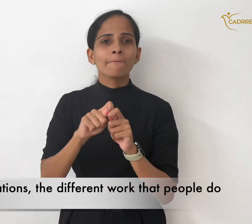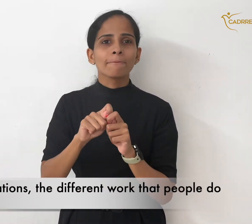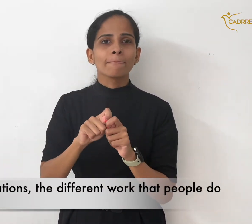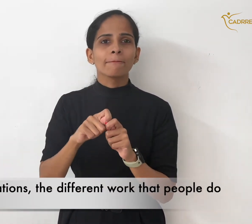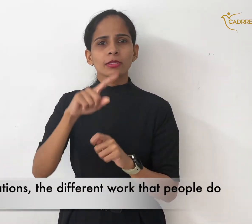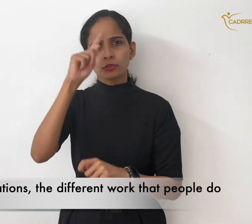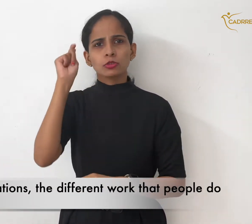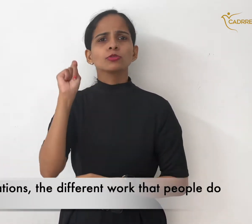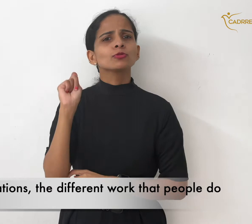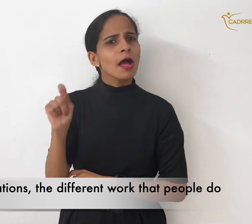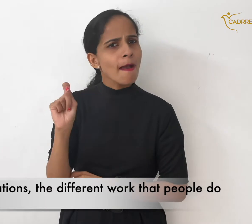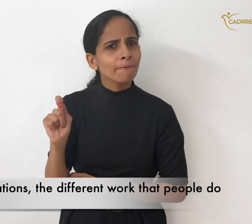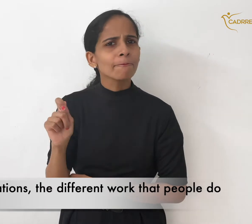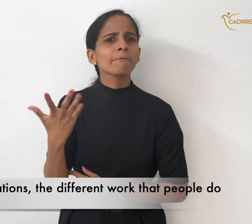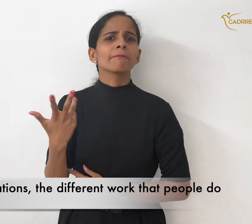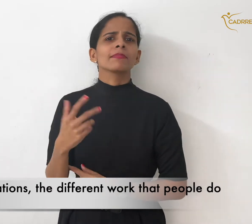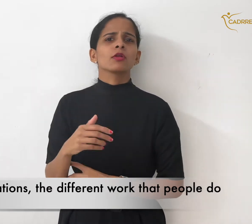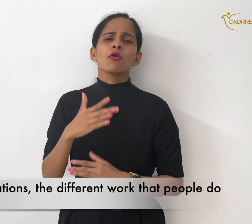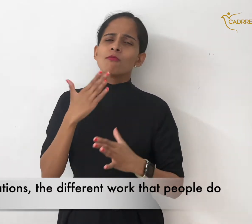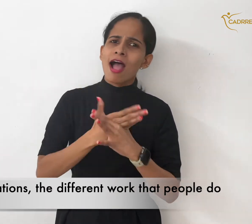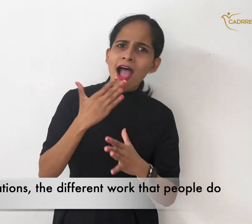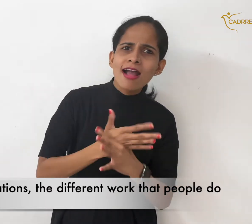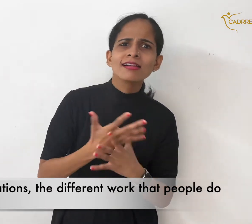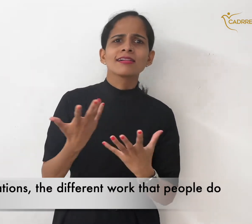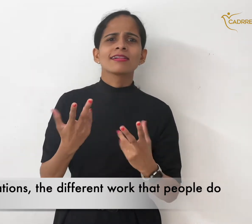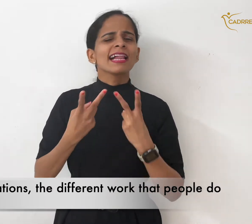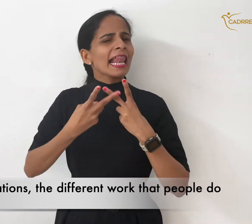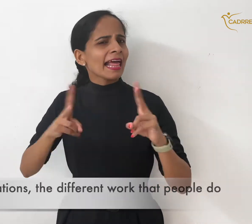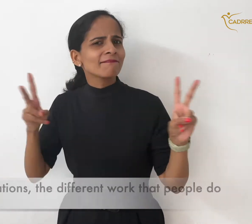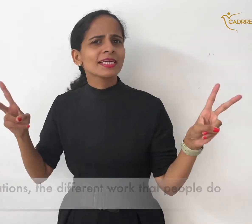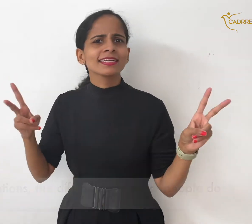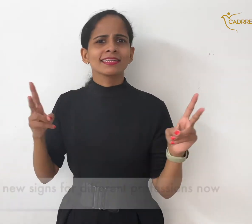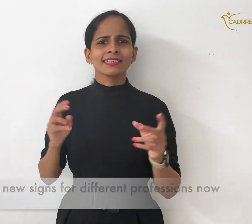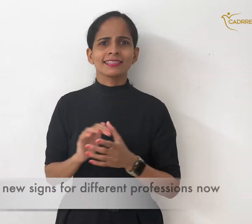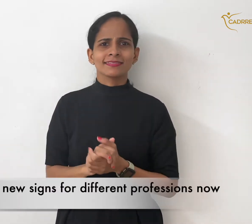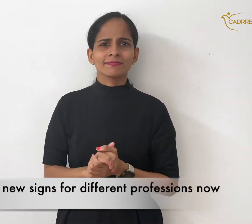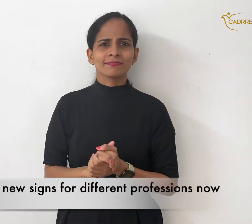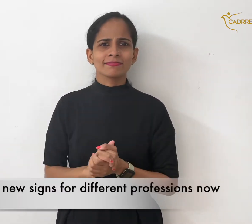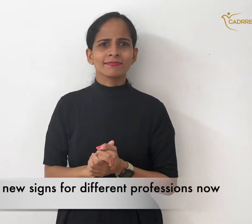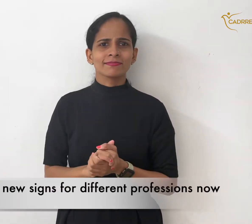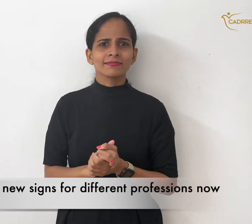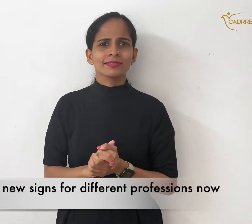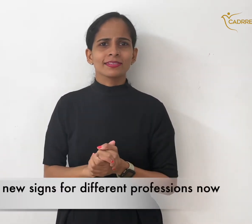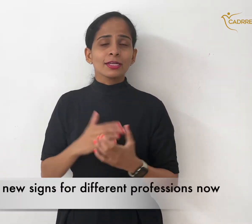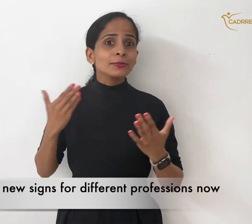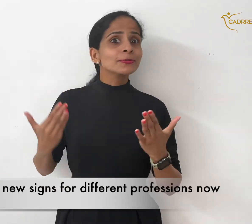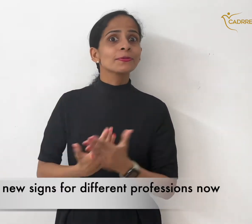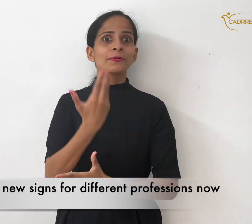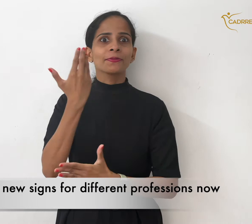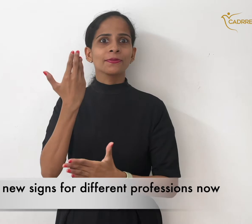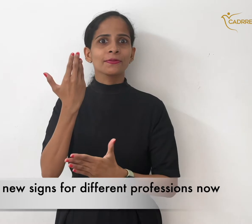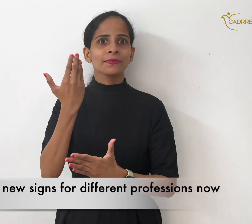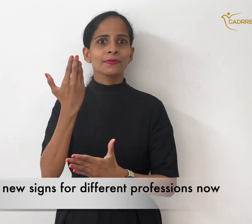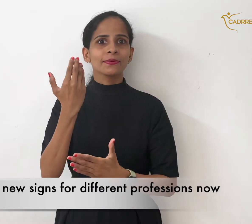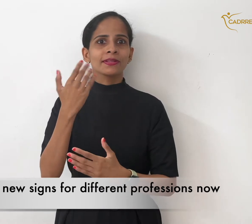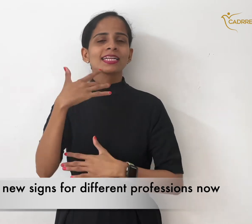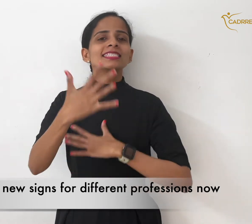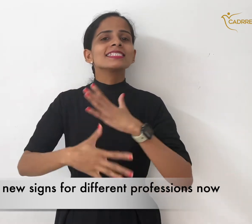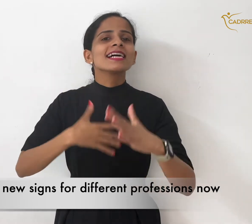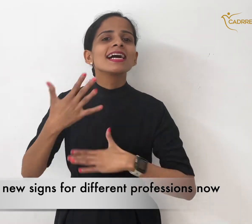occupations, the different work that people do. So, we will learn new signs